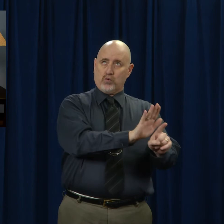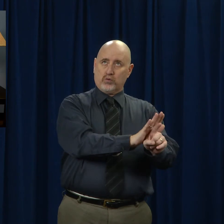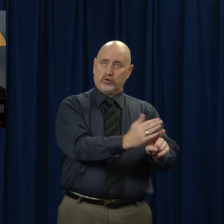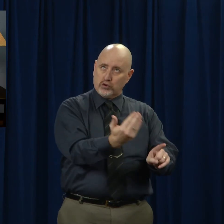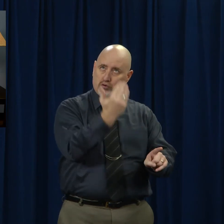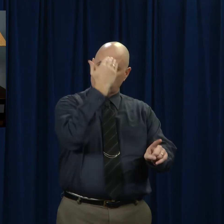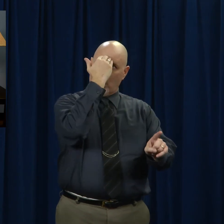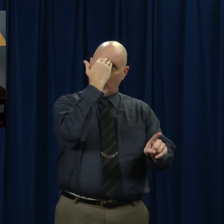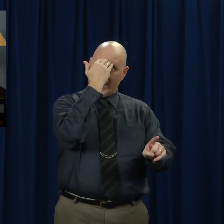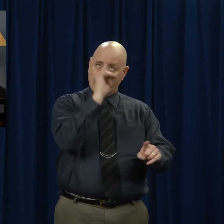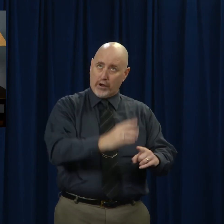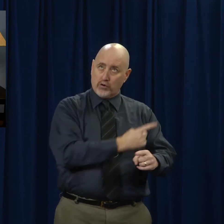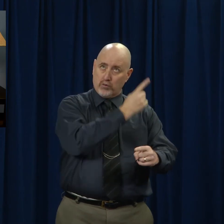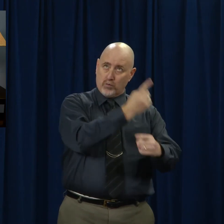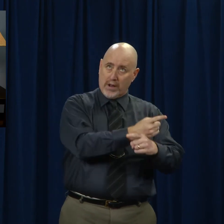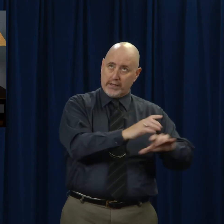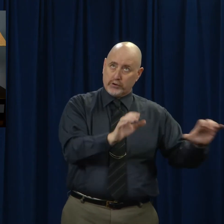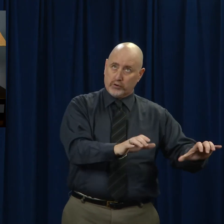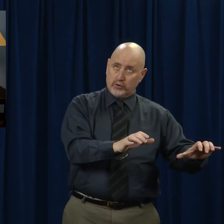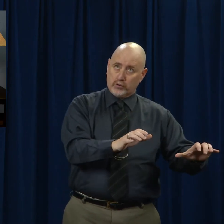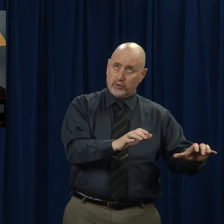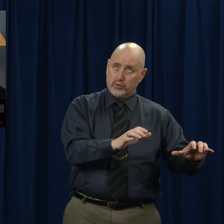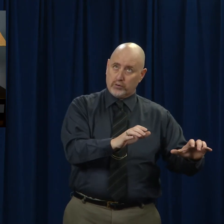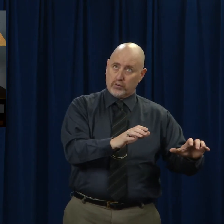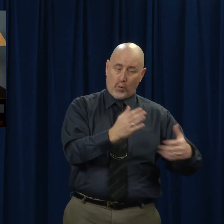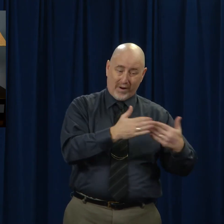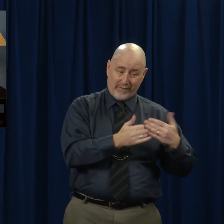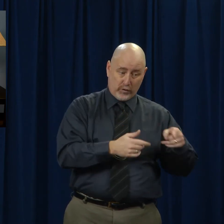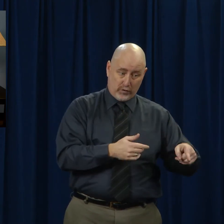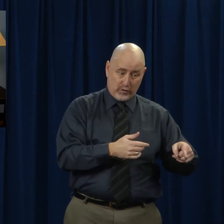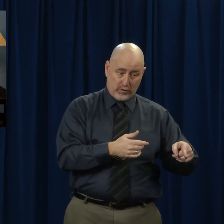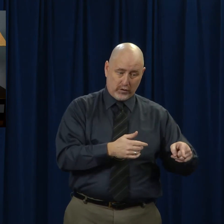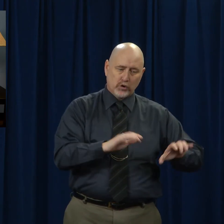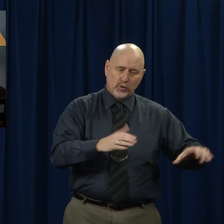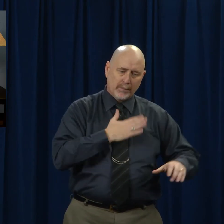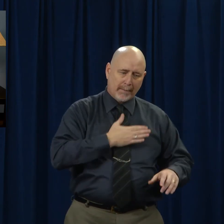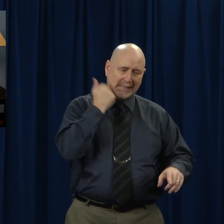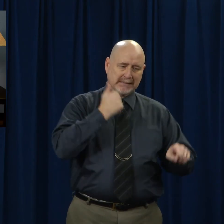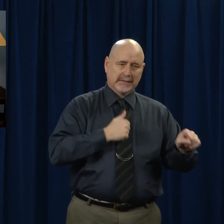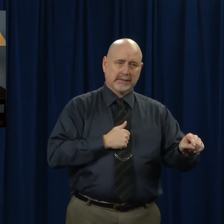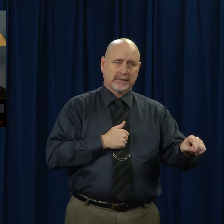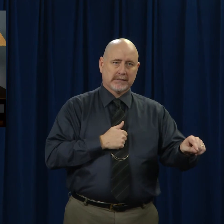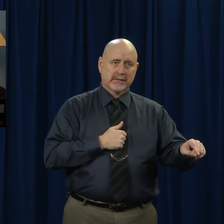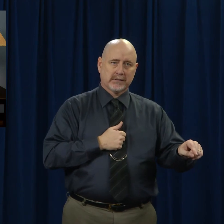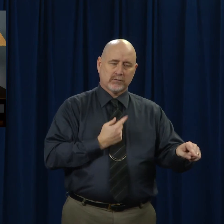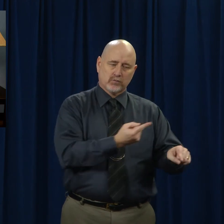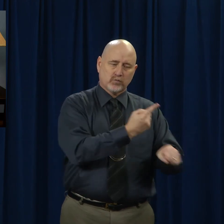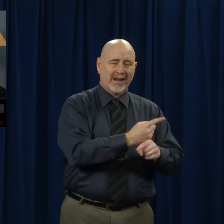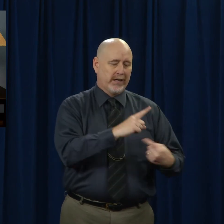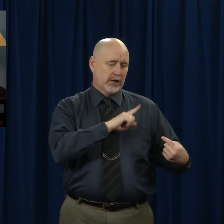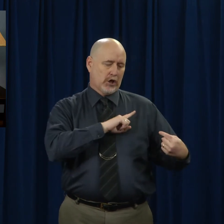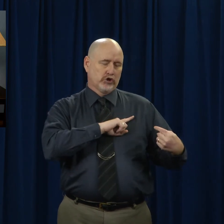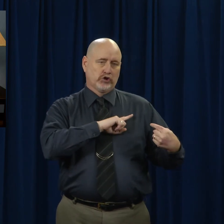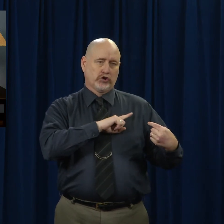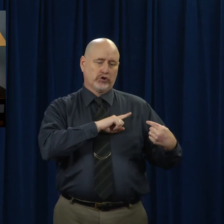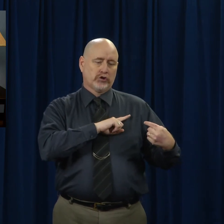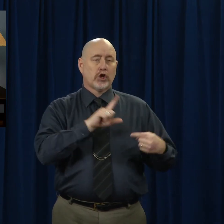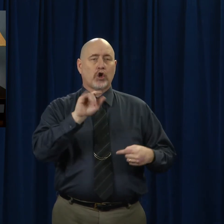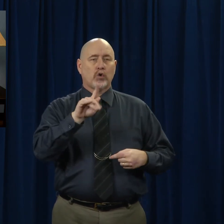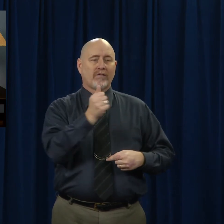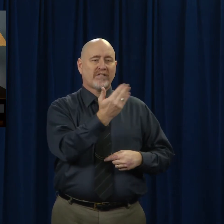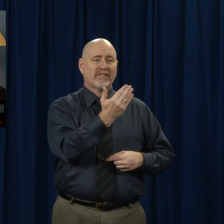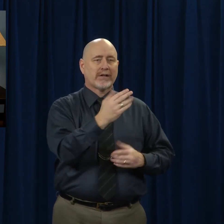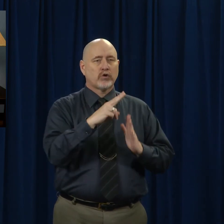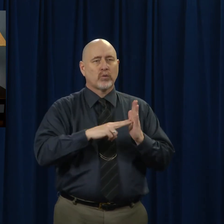to know that if I do it, whatever I'm putting my hand to, I need to do it right. Conscience. In Luke